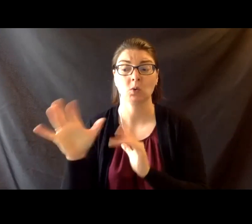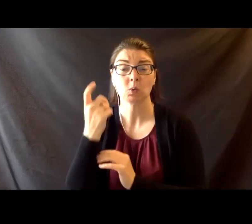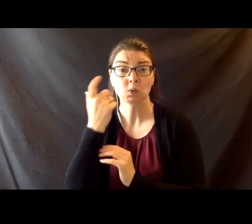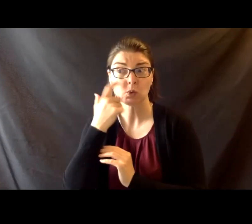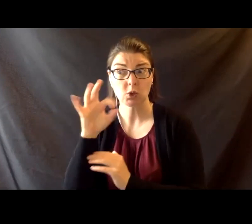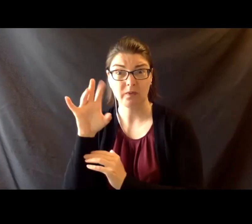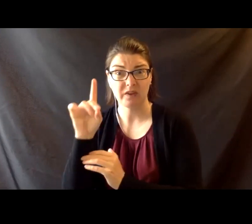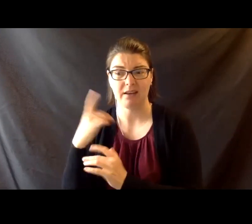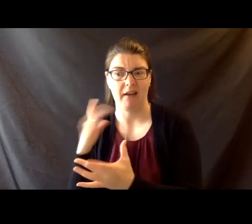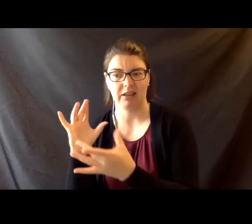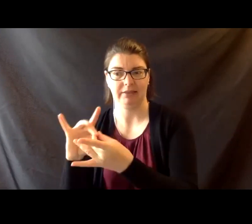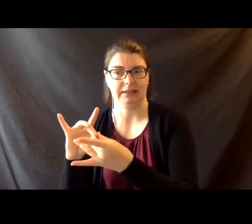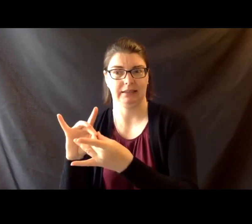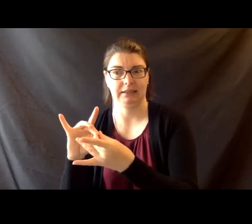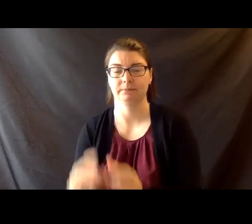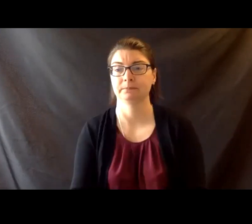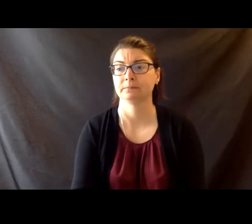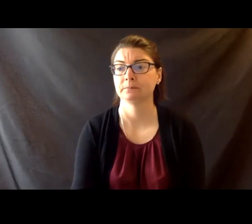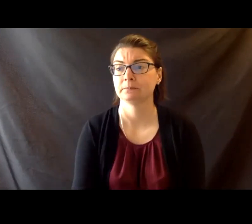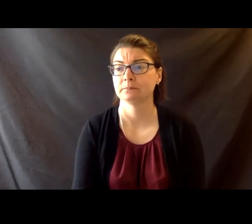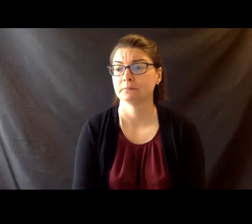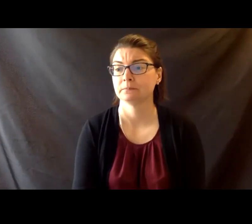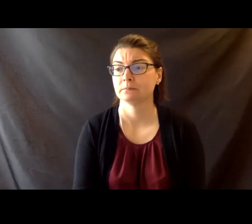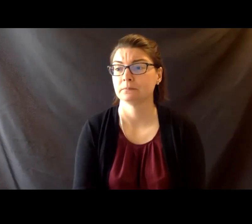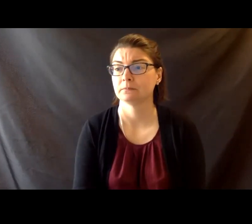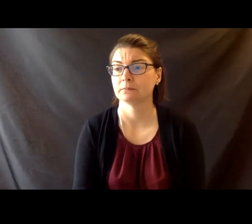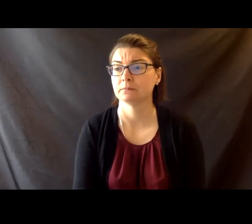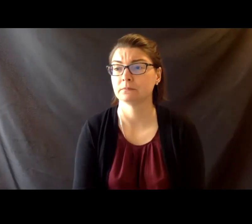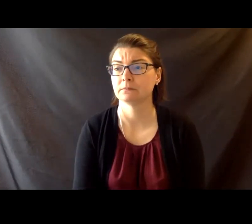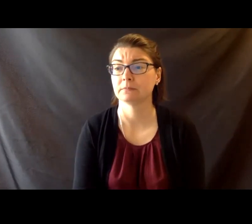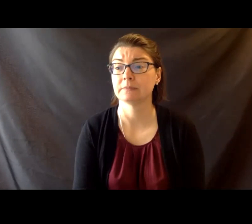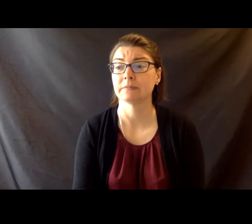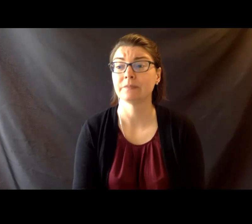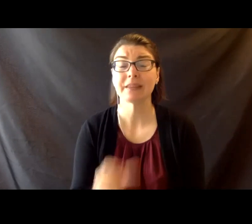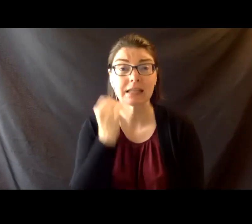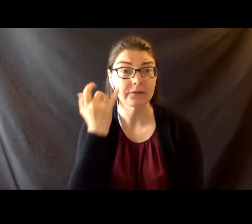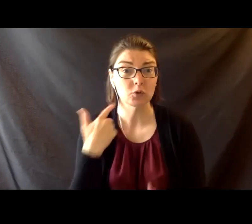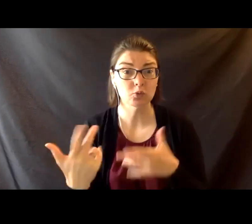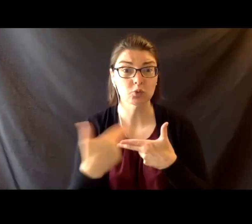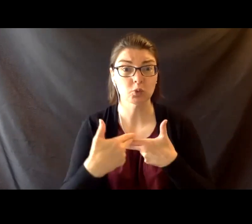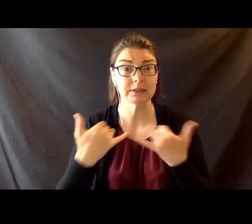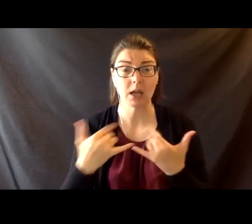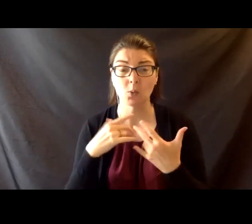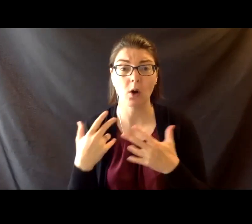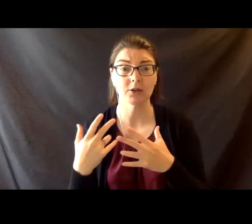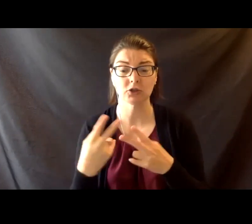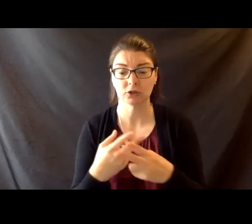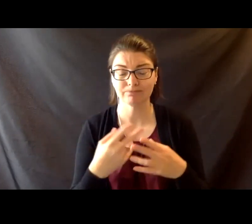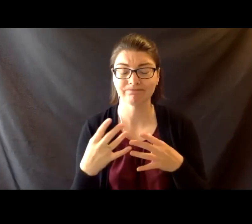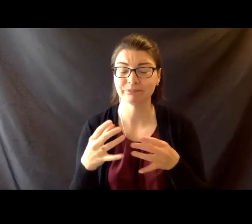For everyone who is joining us today and seeking to share on social media, please tweet using the